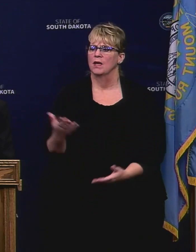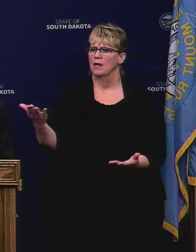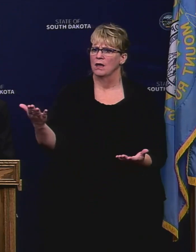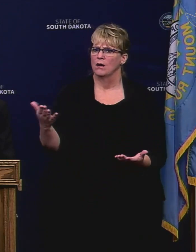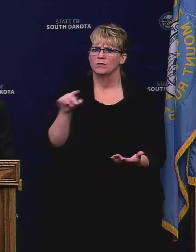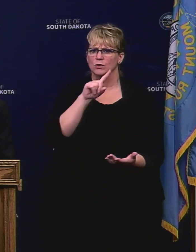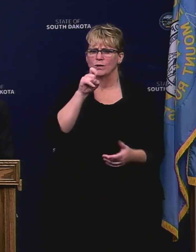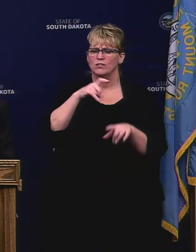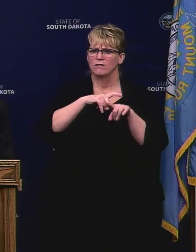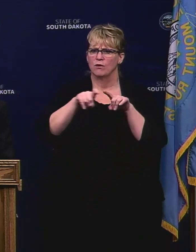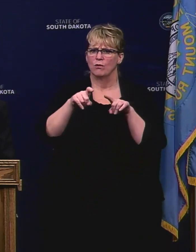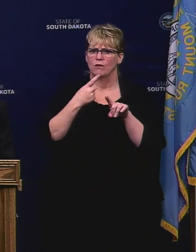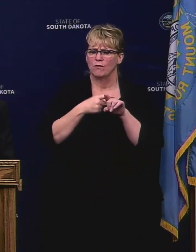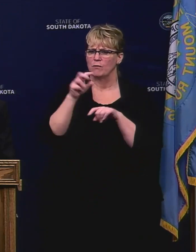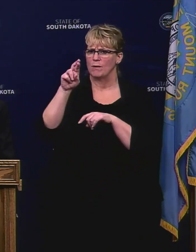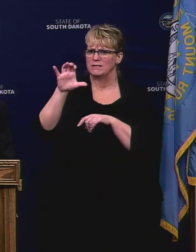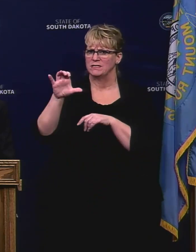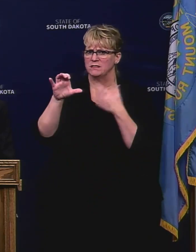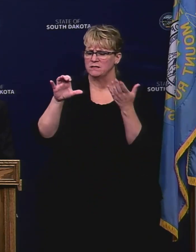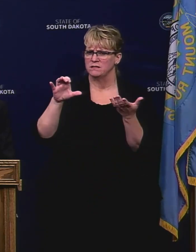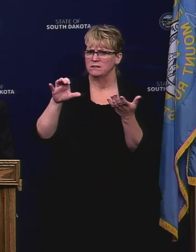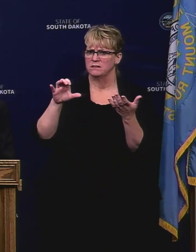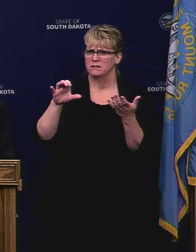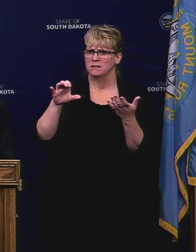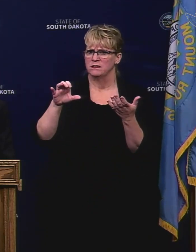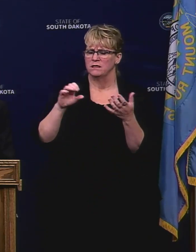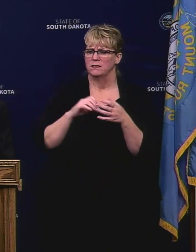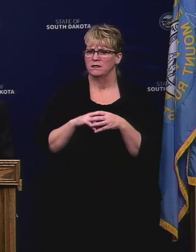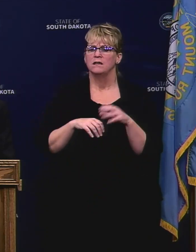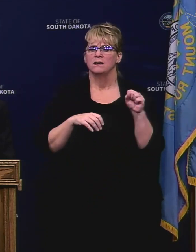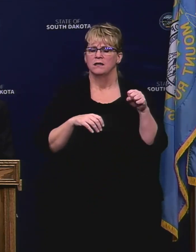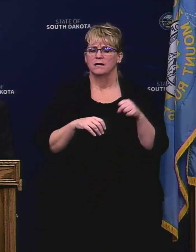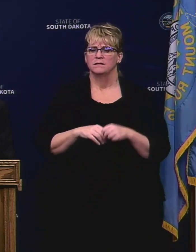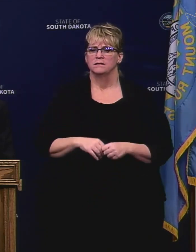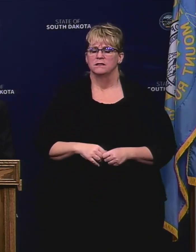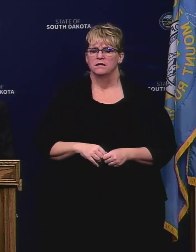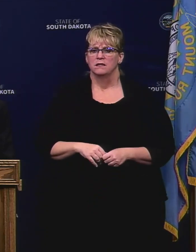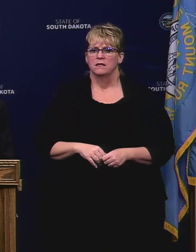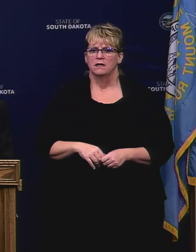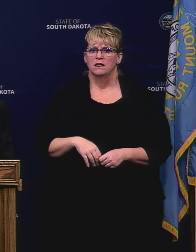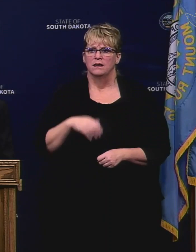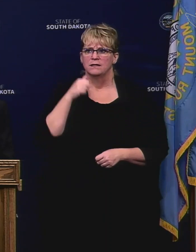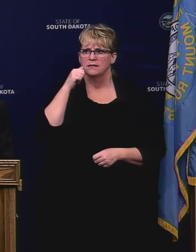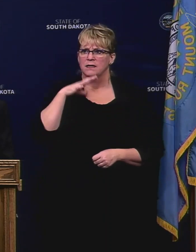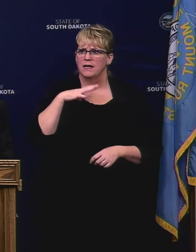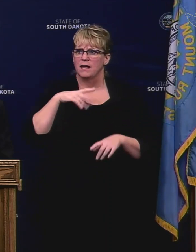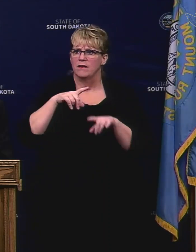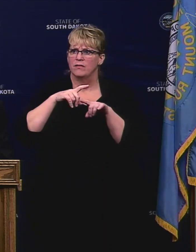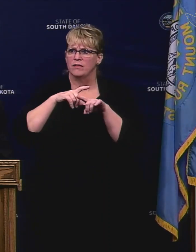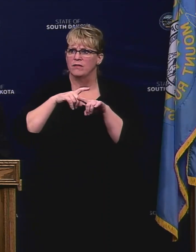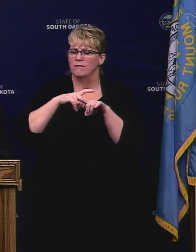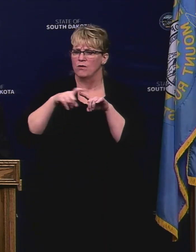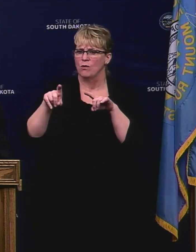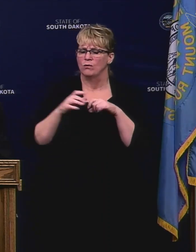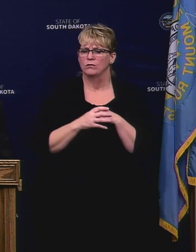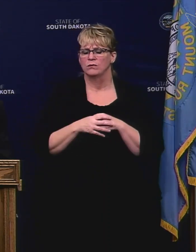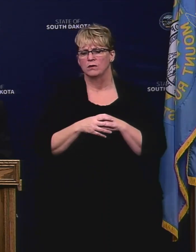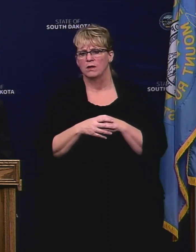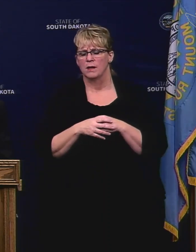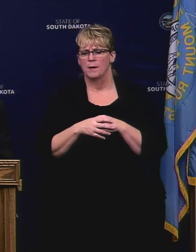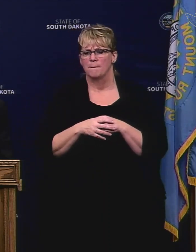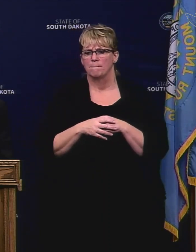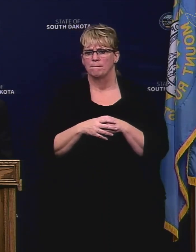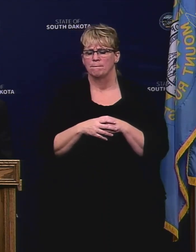Was there a question on the phone from the Rapid City Journal? Yes, this is Ariel. This is kind of a technical question. So